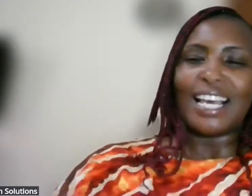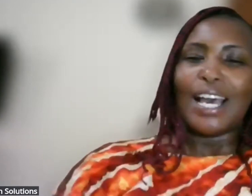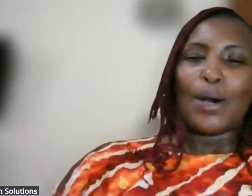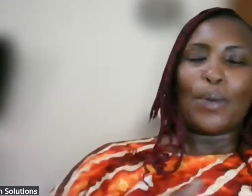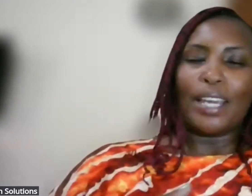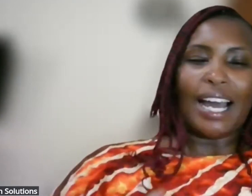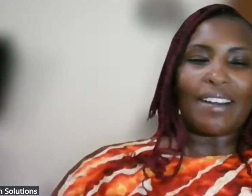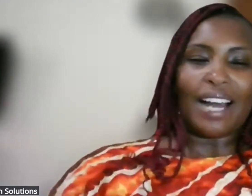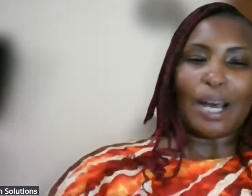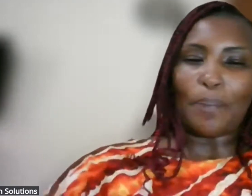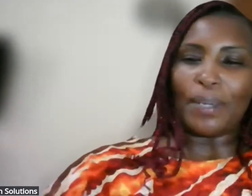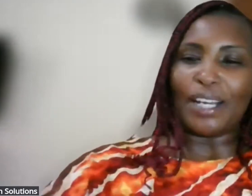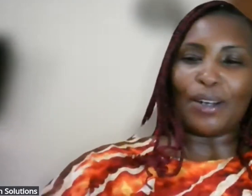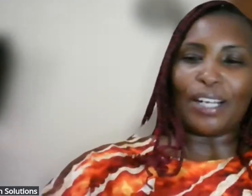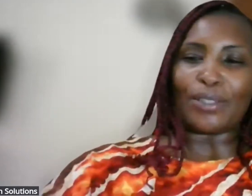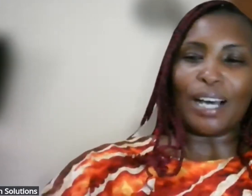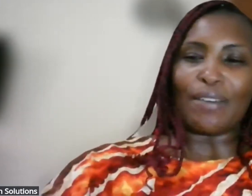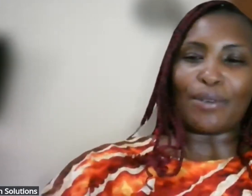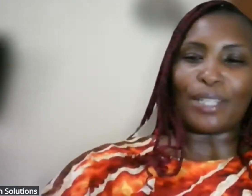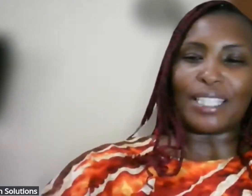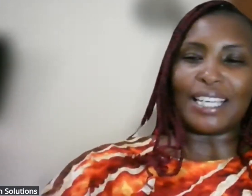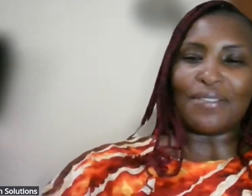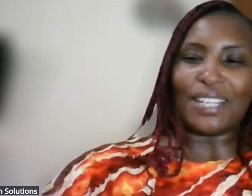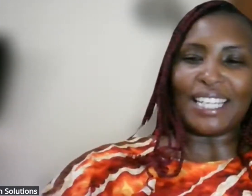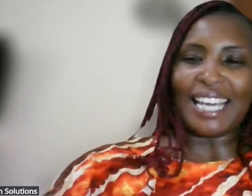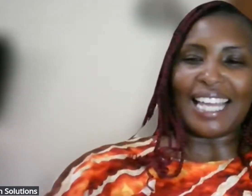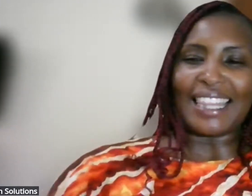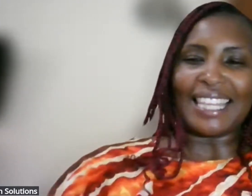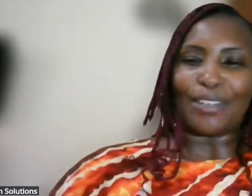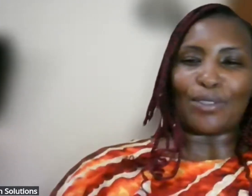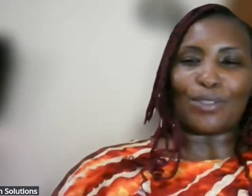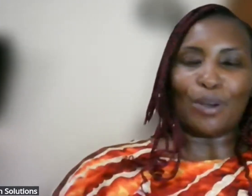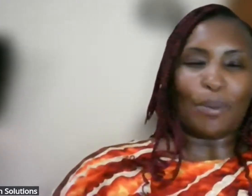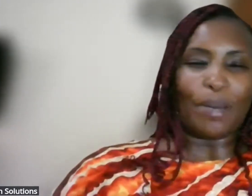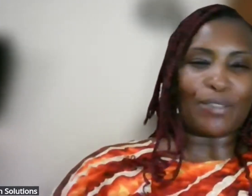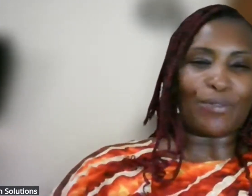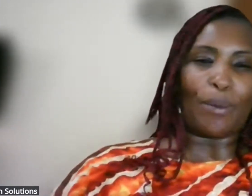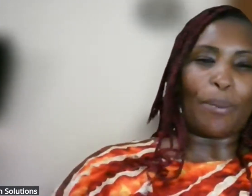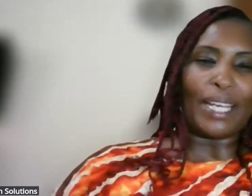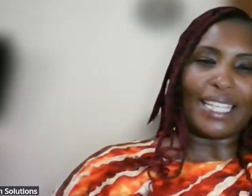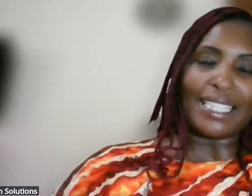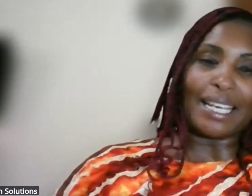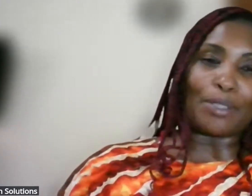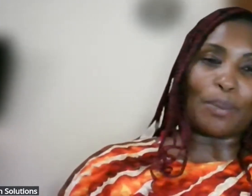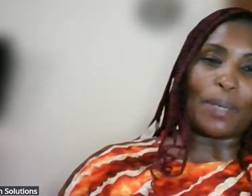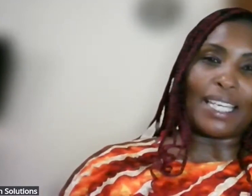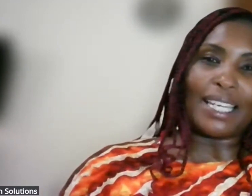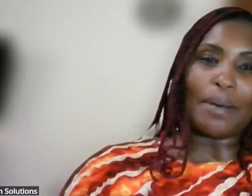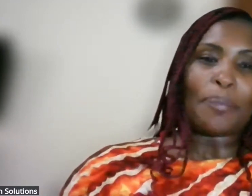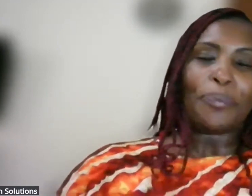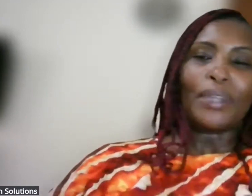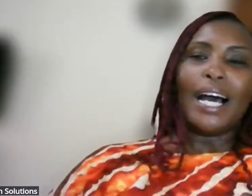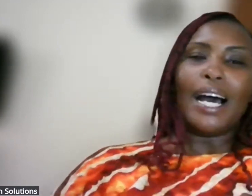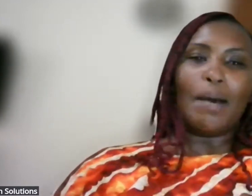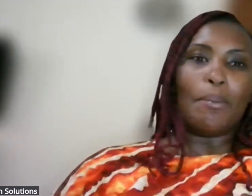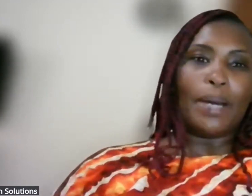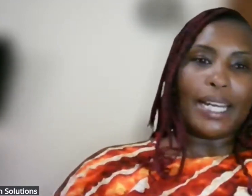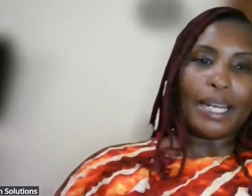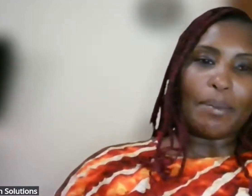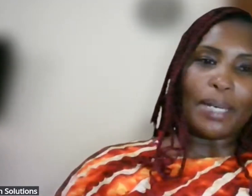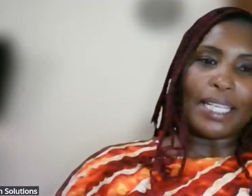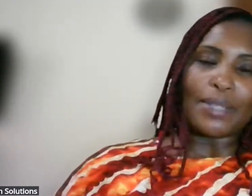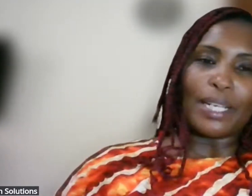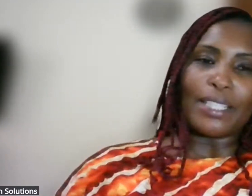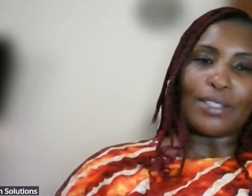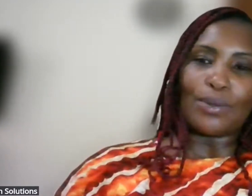Solutions. We are happy and honored to have you this evening, and thank you so much for making the time to be here. My